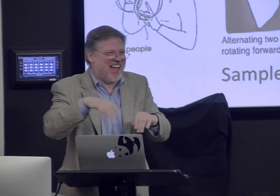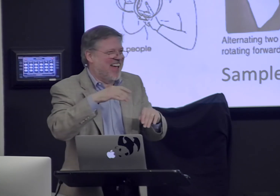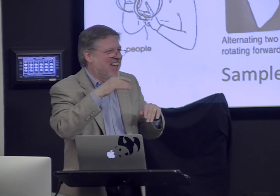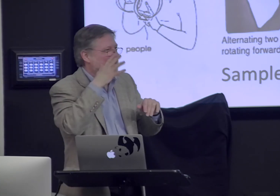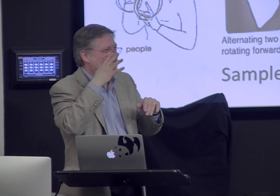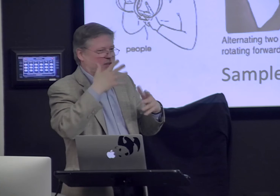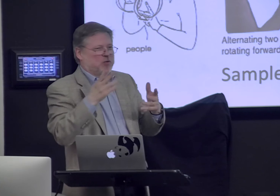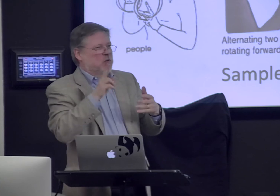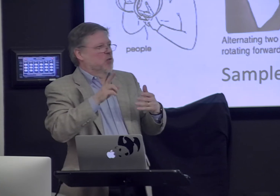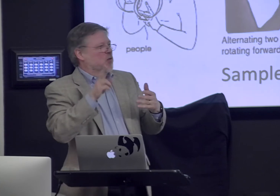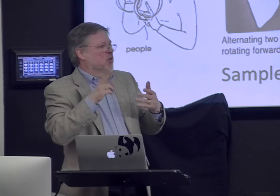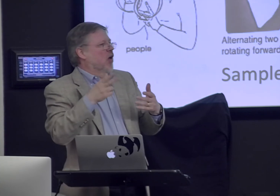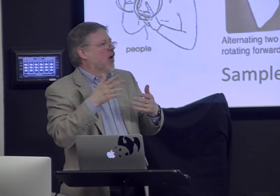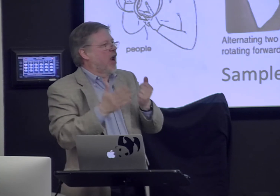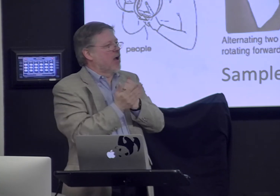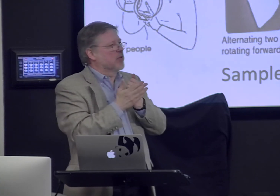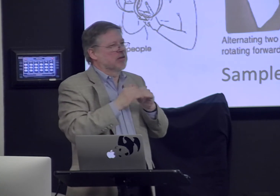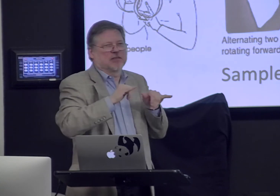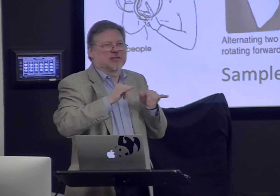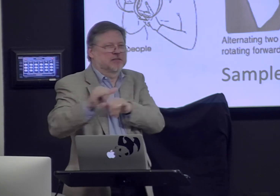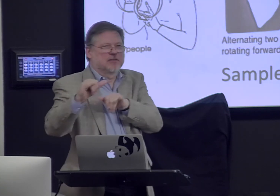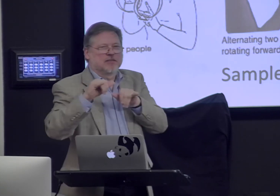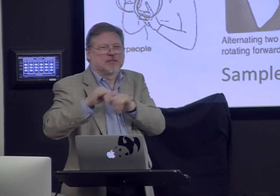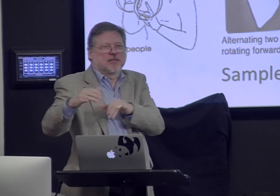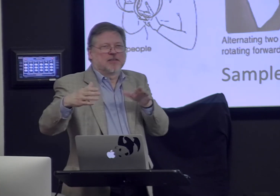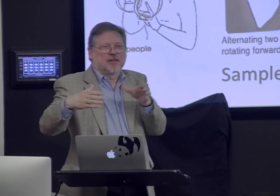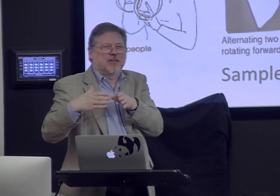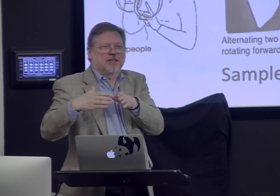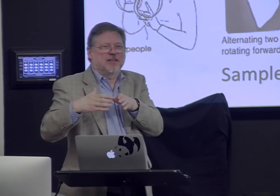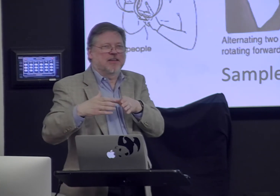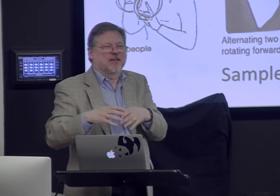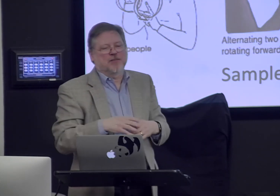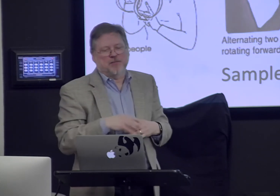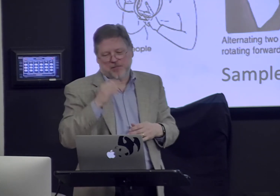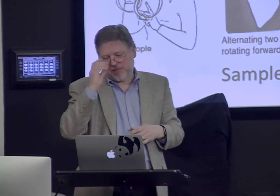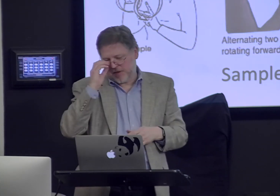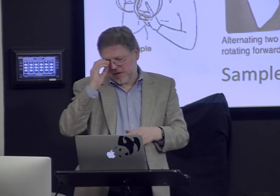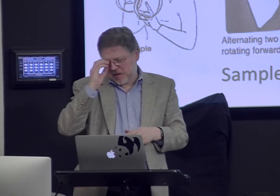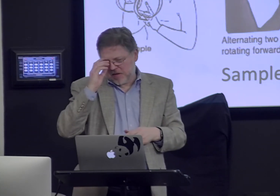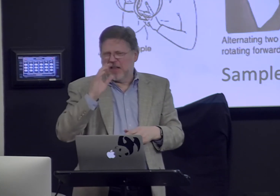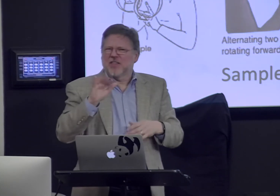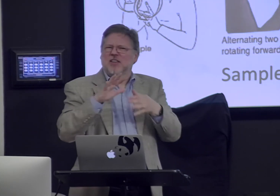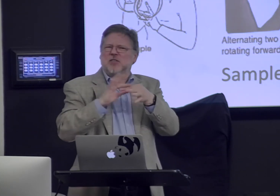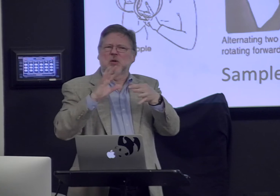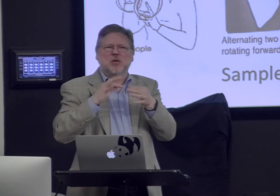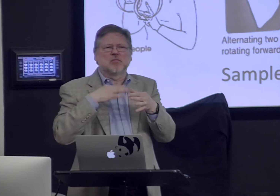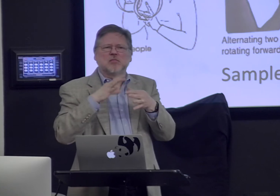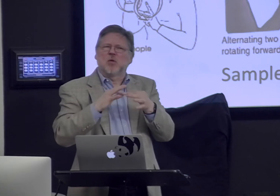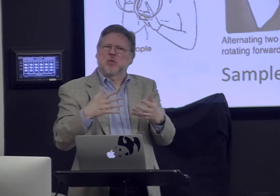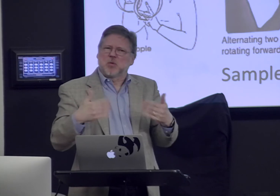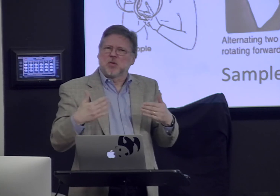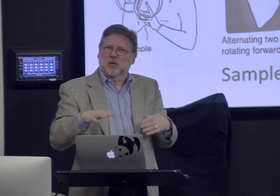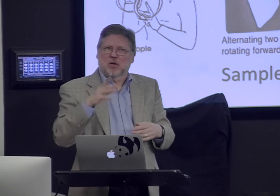guessing that maybe this family had a ladder in their home or something and was able to use a ladder more often, and that's what led them to have